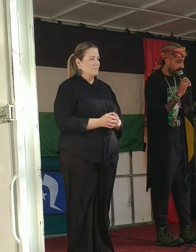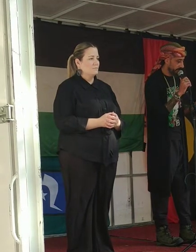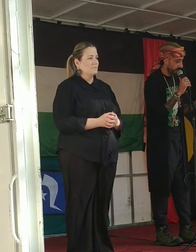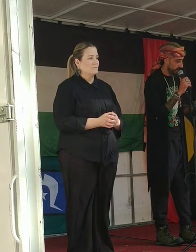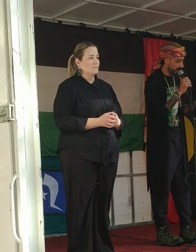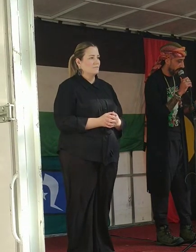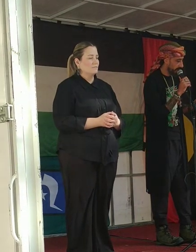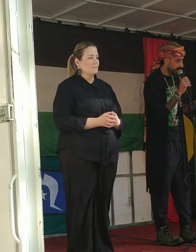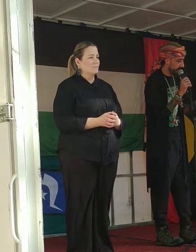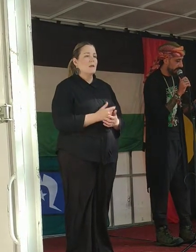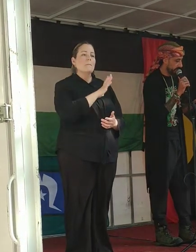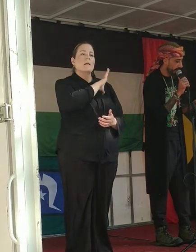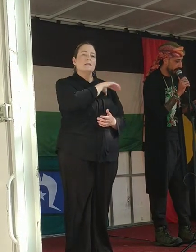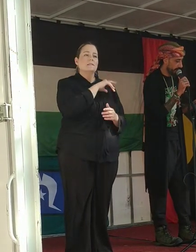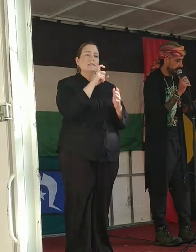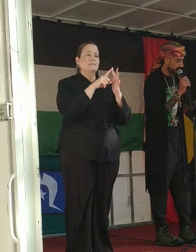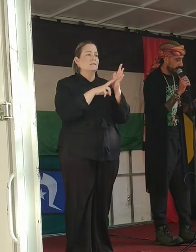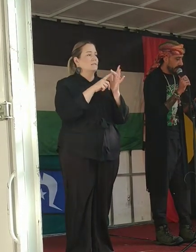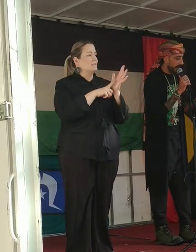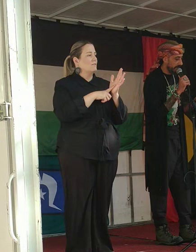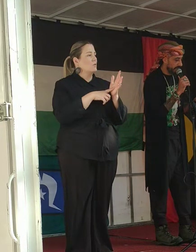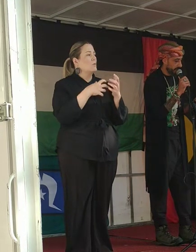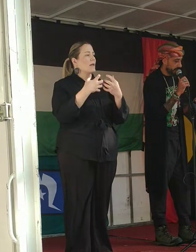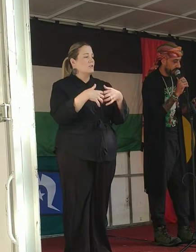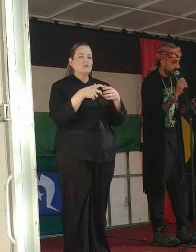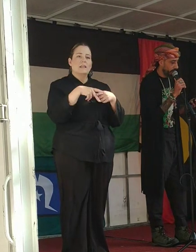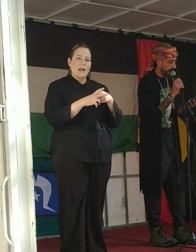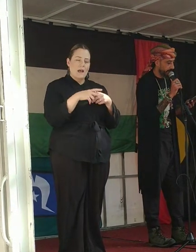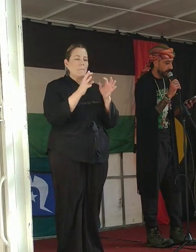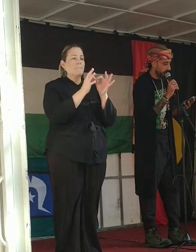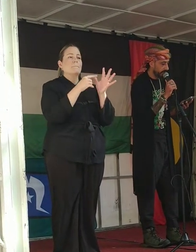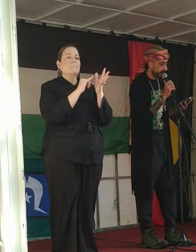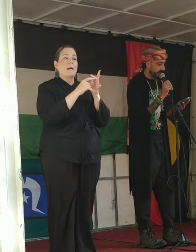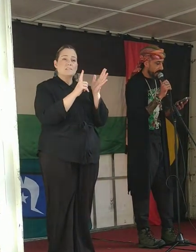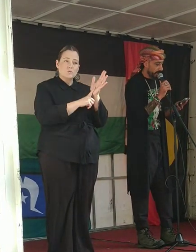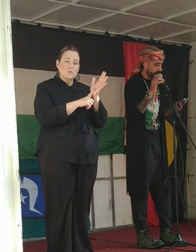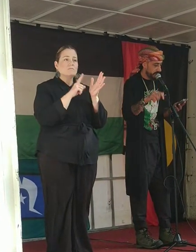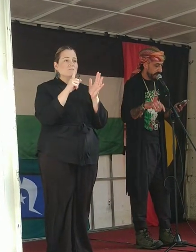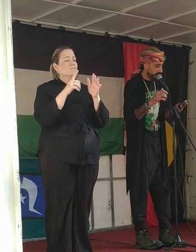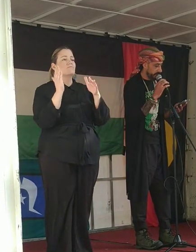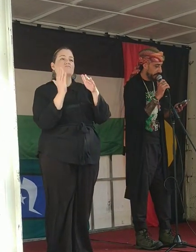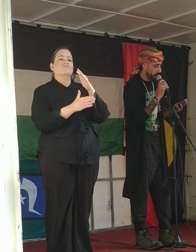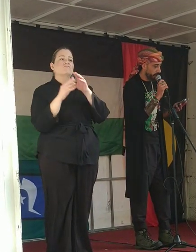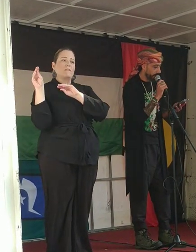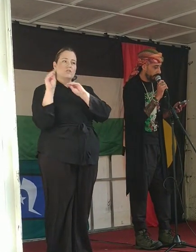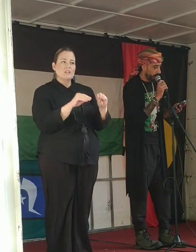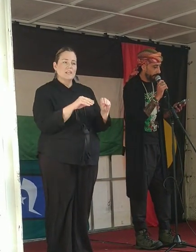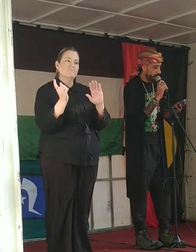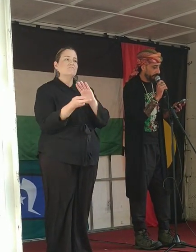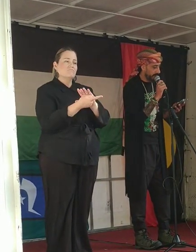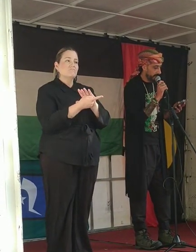Palestinian civil engineer. His name is Basil, and he is a refugee who has been calling this land his